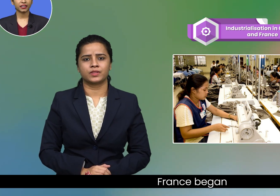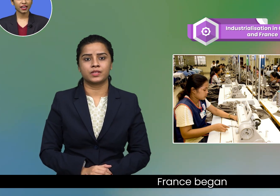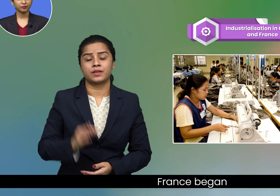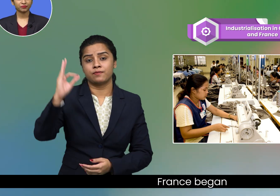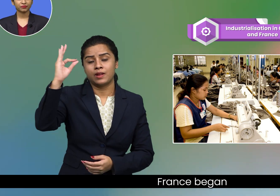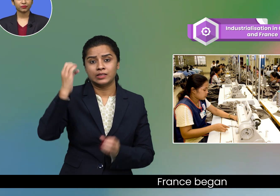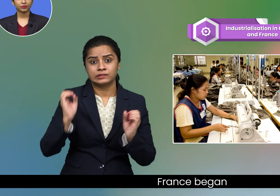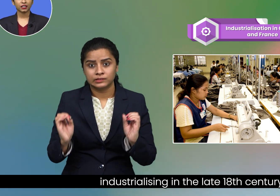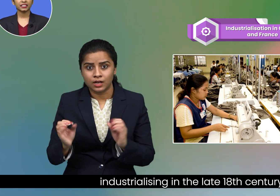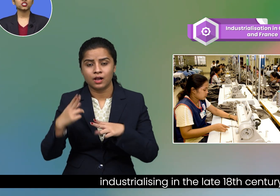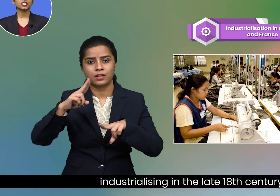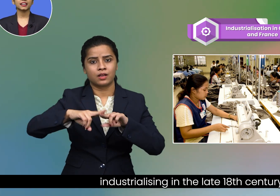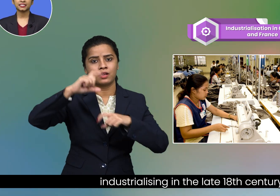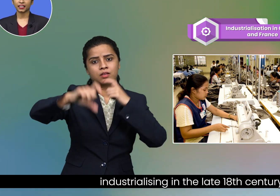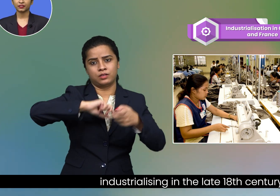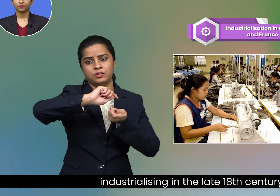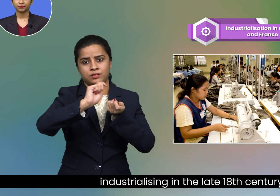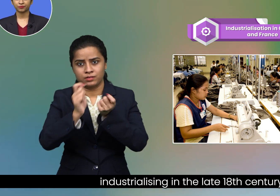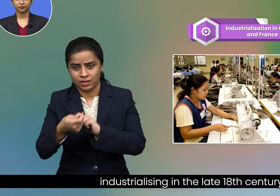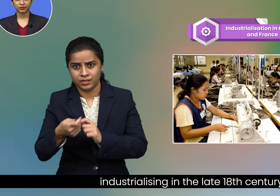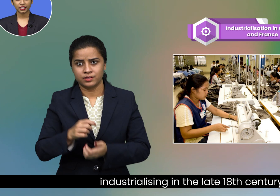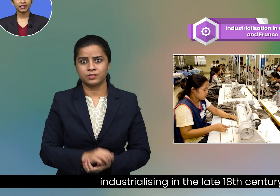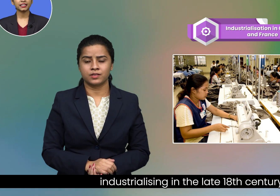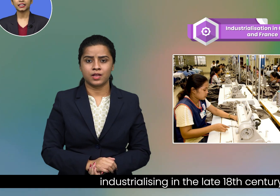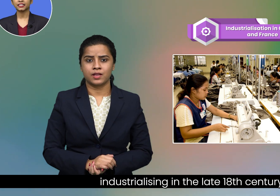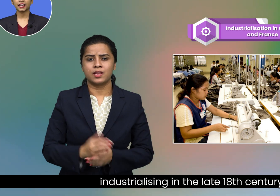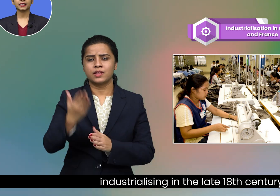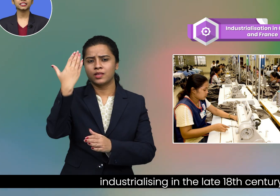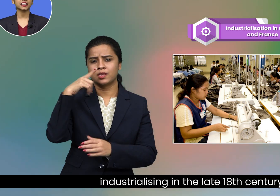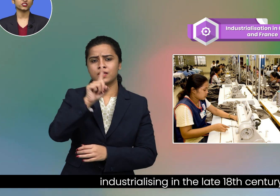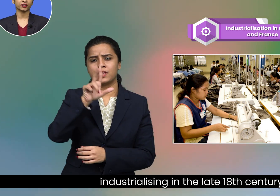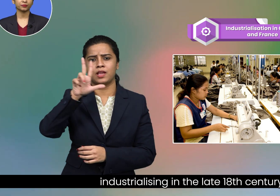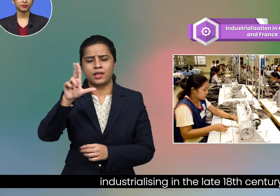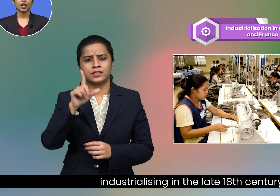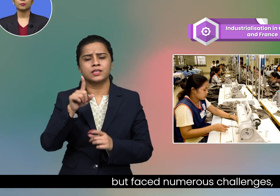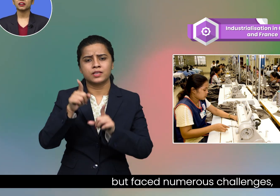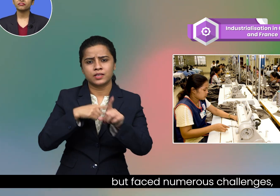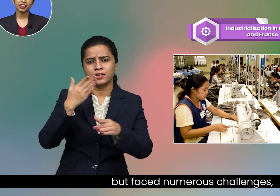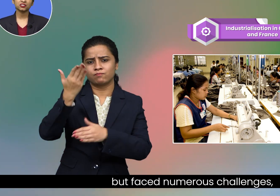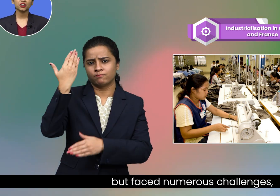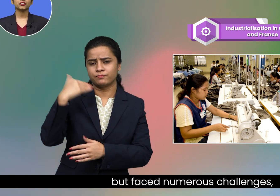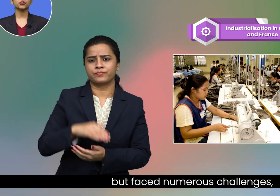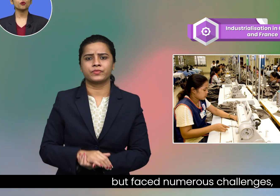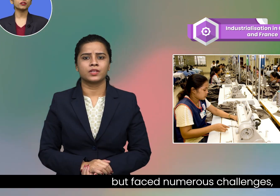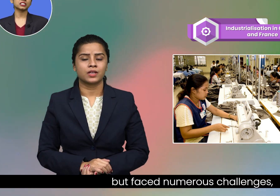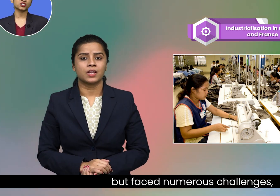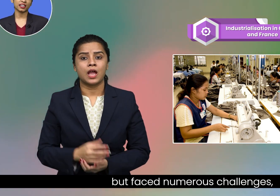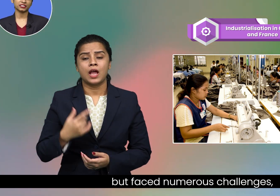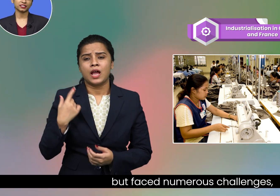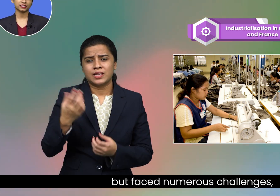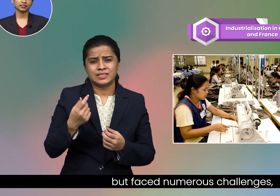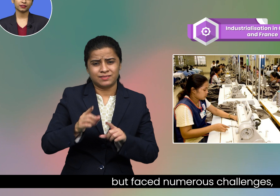France began industrializing in the late 18th century but faced